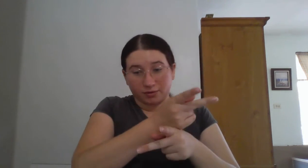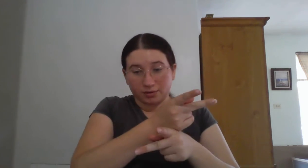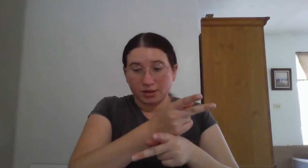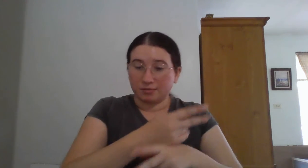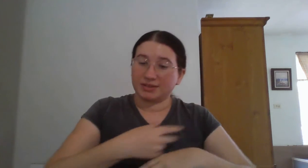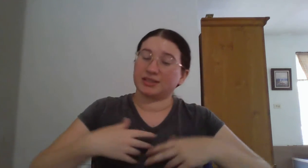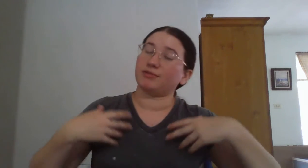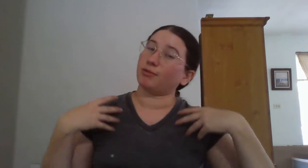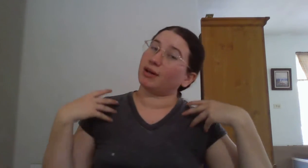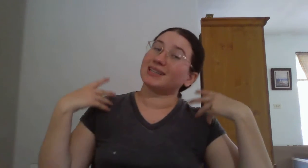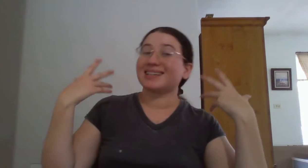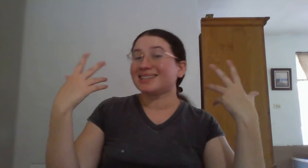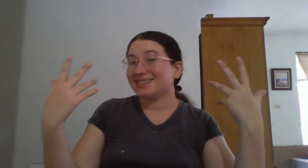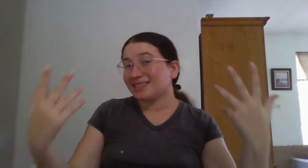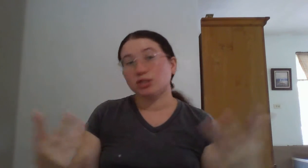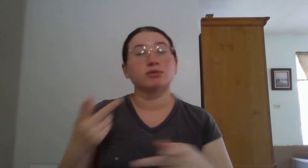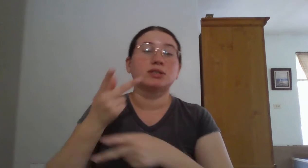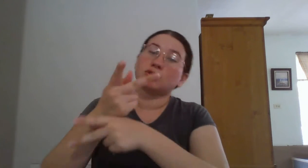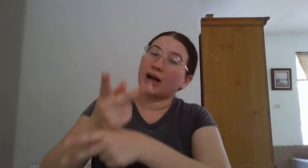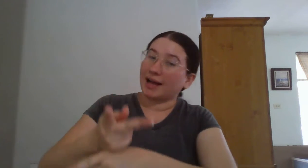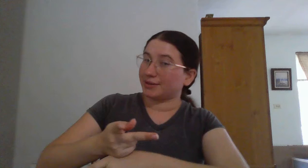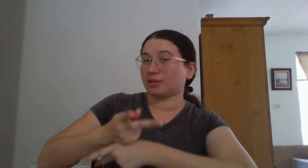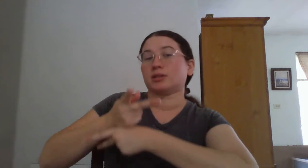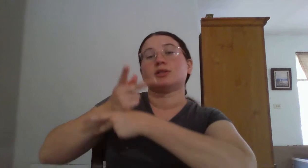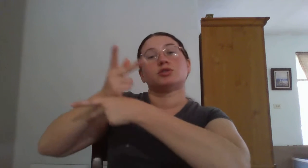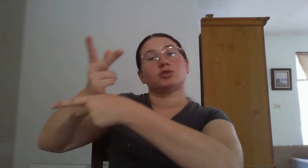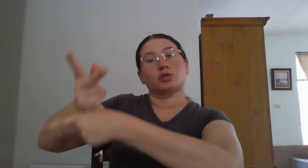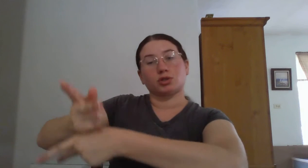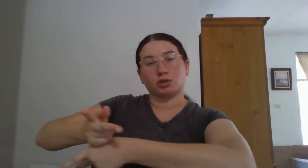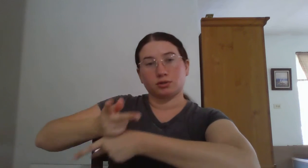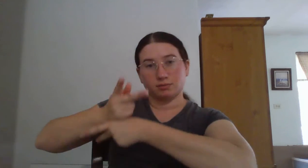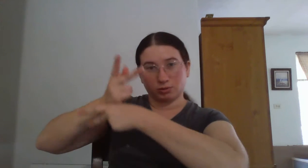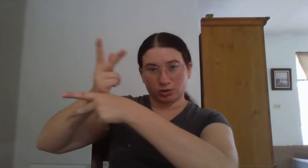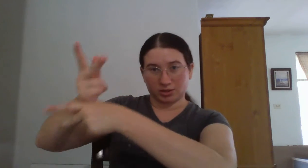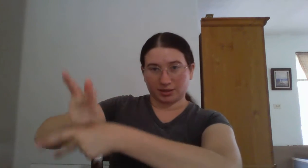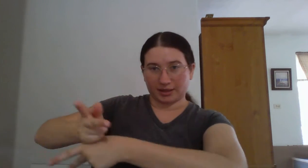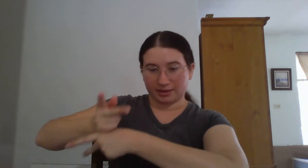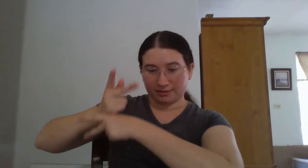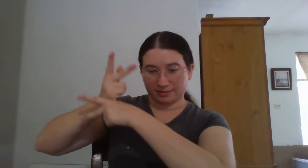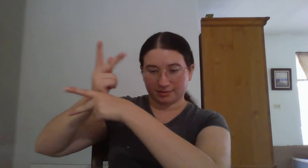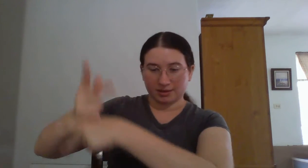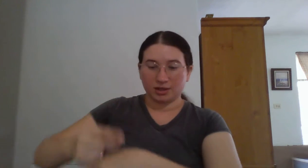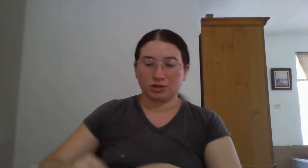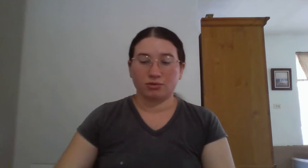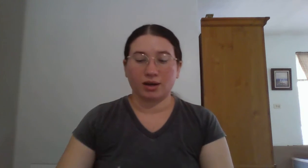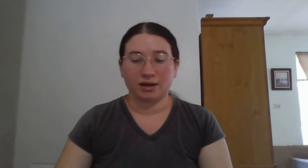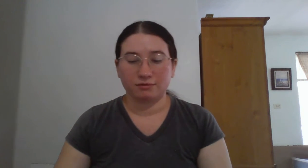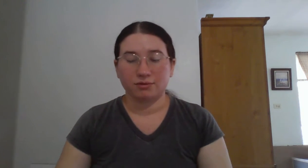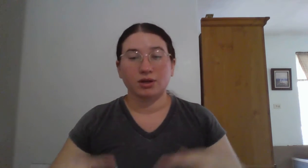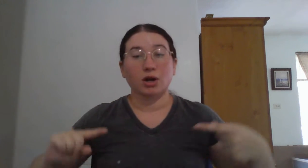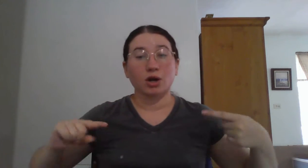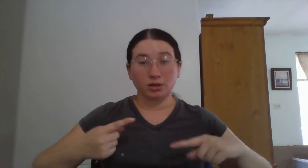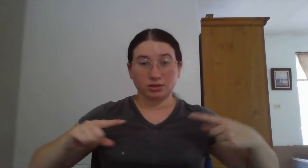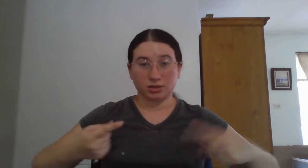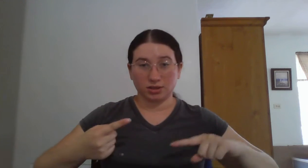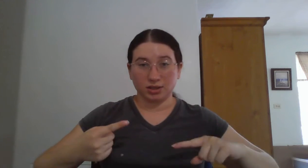careful, but then if you want it continually, you add the circular motion like this. You have hurt,